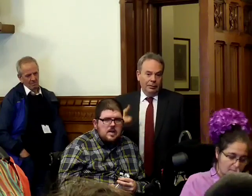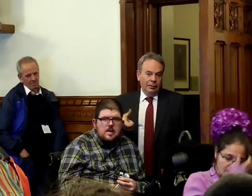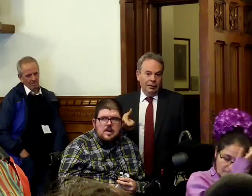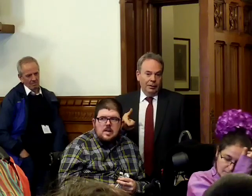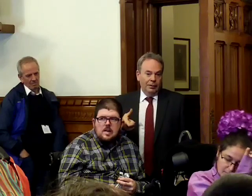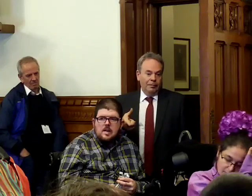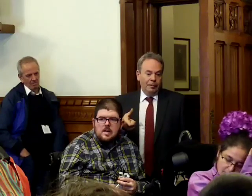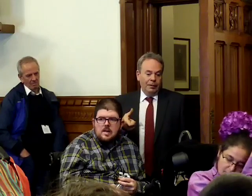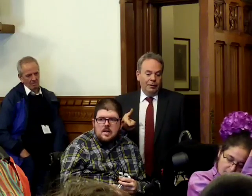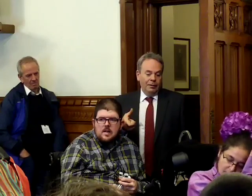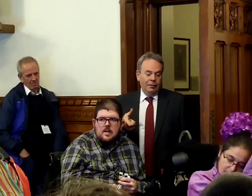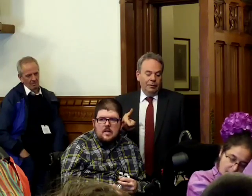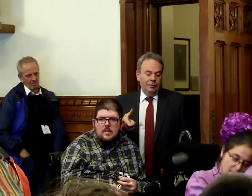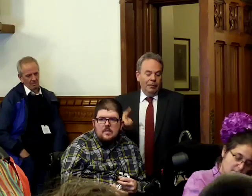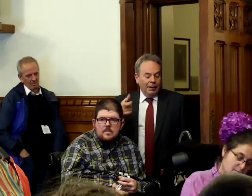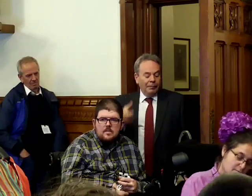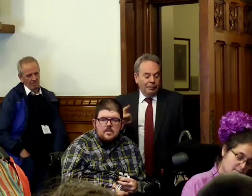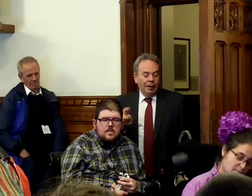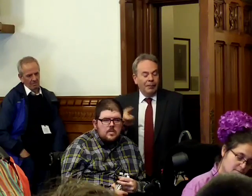redoubled